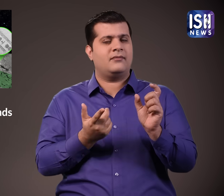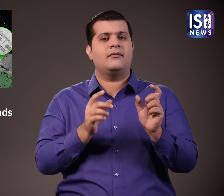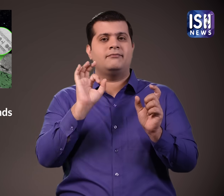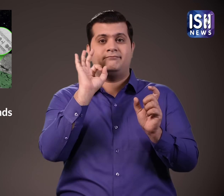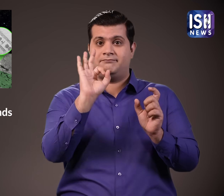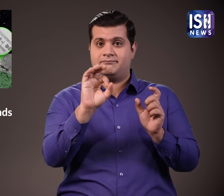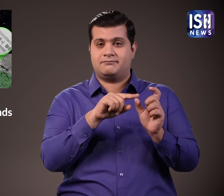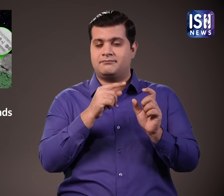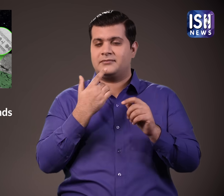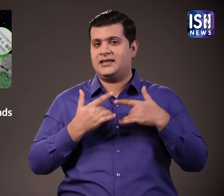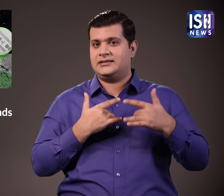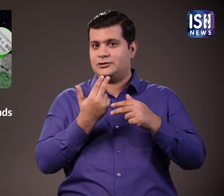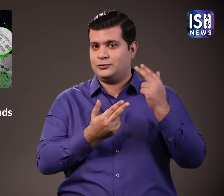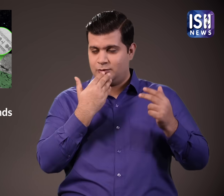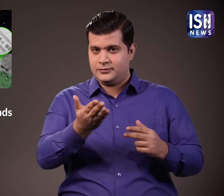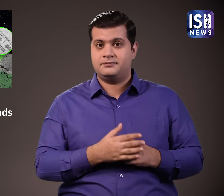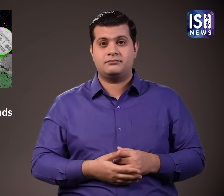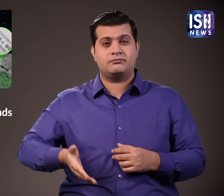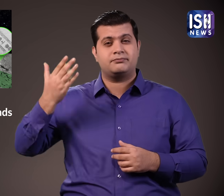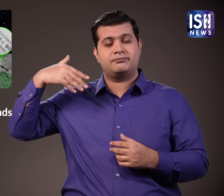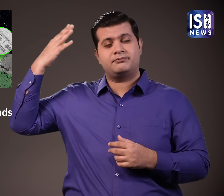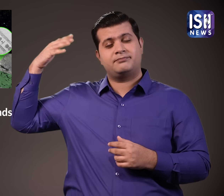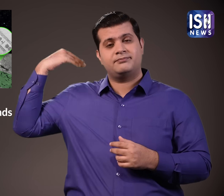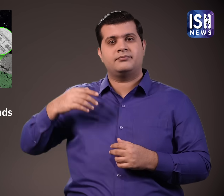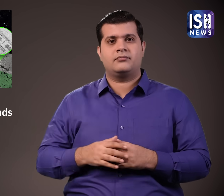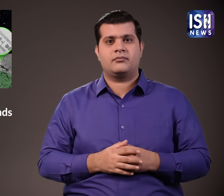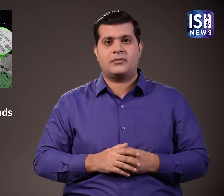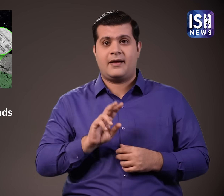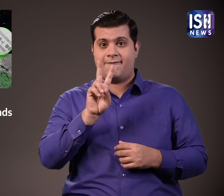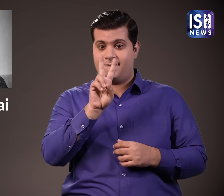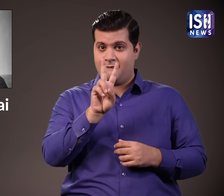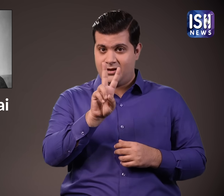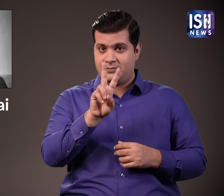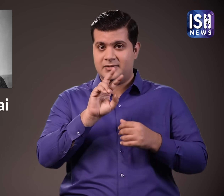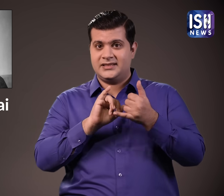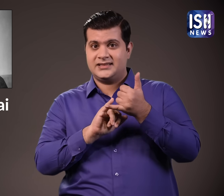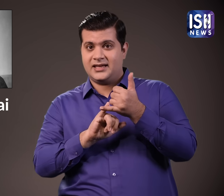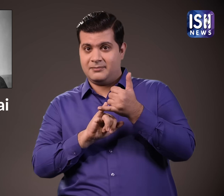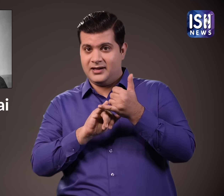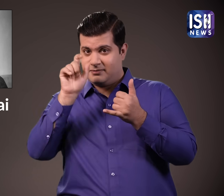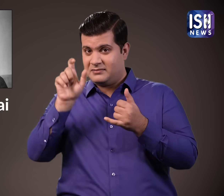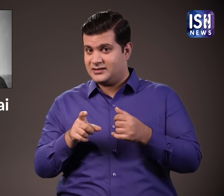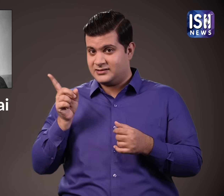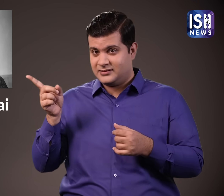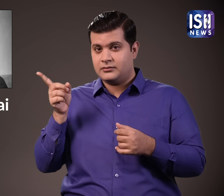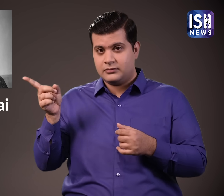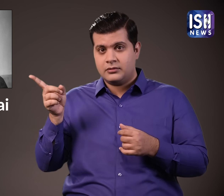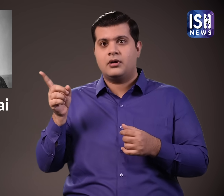Ok, so this is a very exciting story. The Vikram Lander is named for Vikram